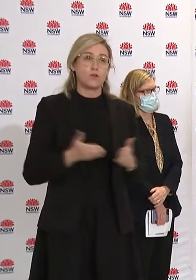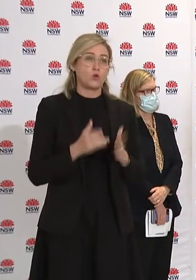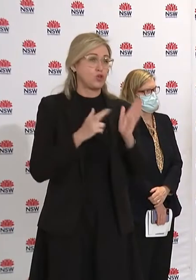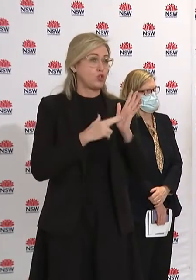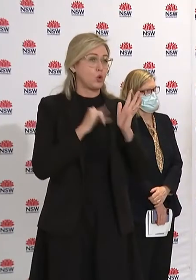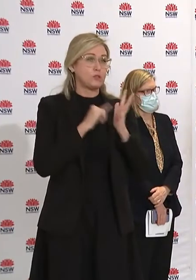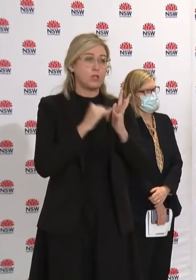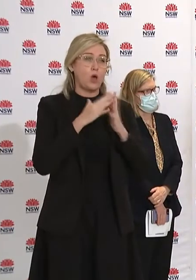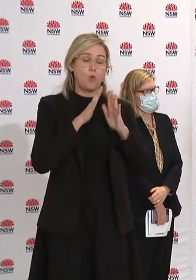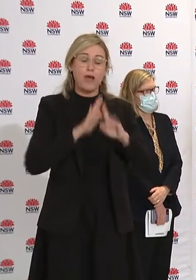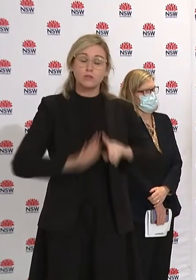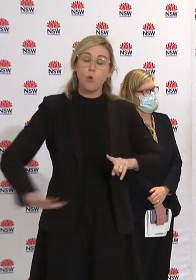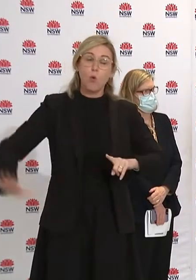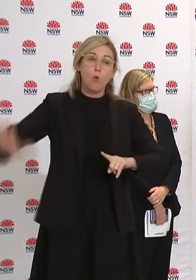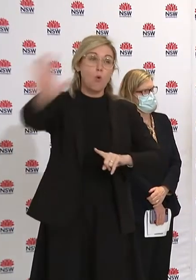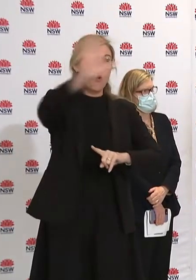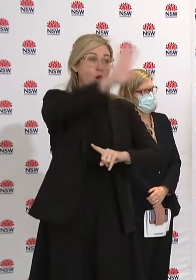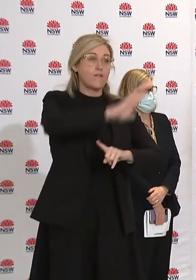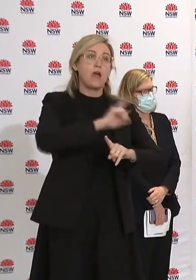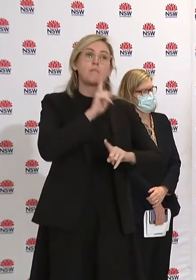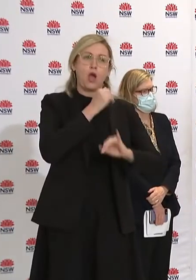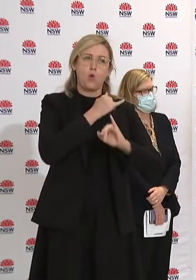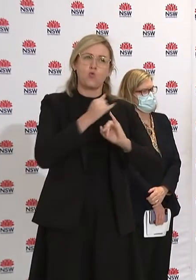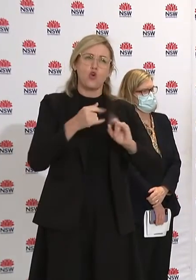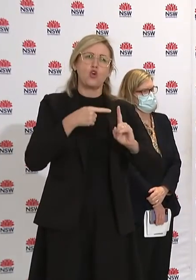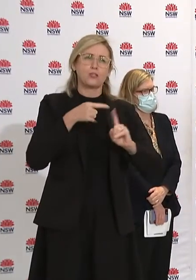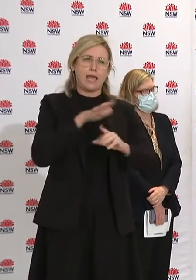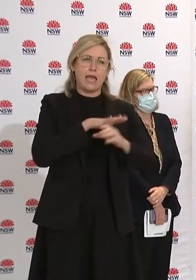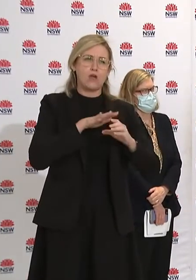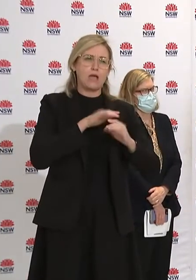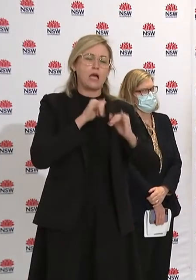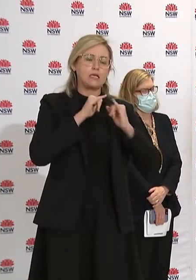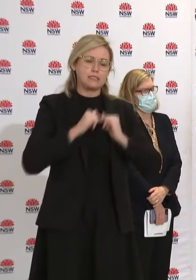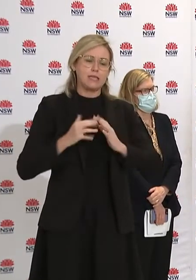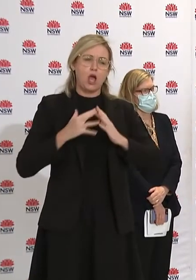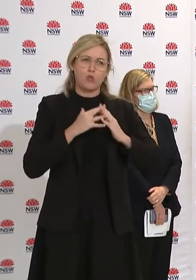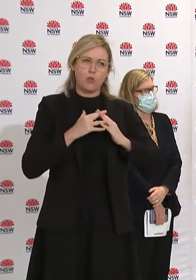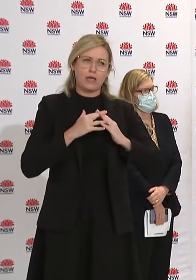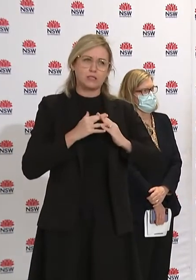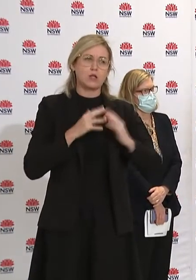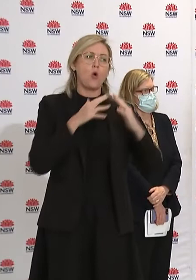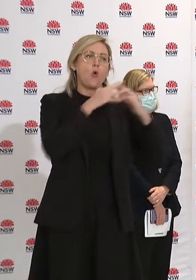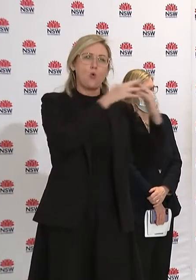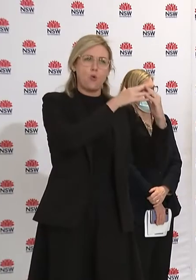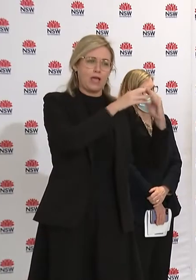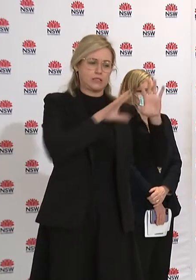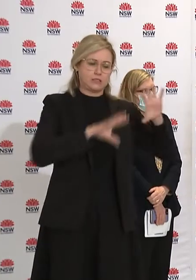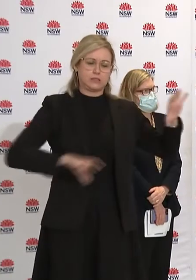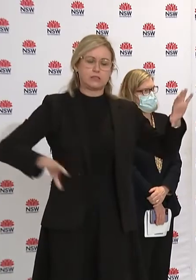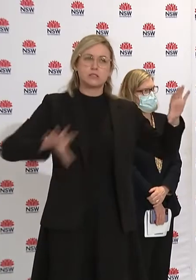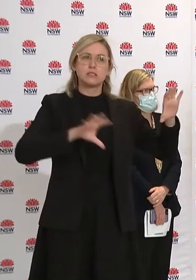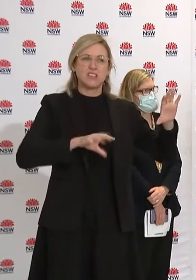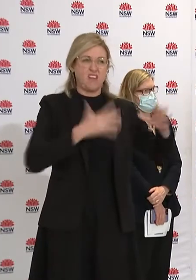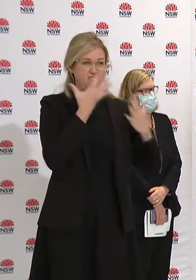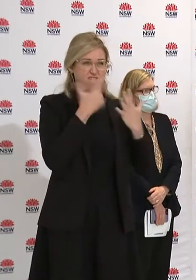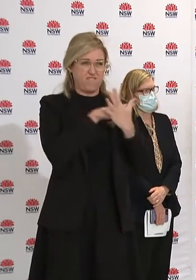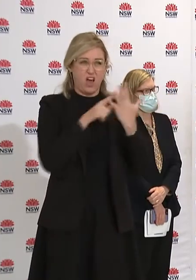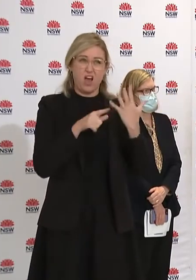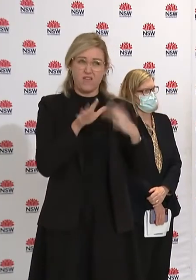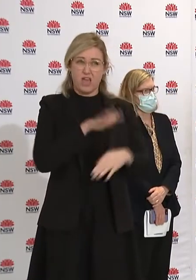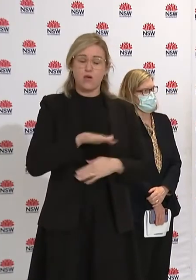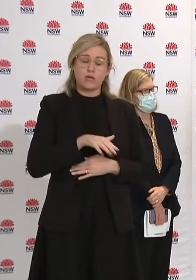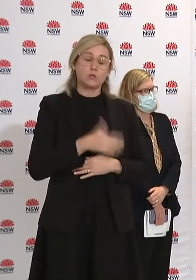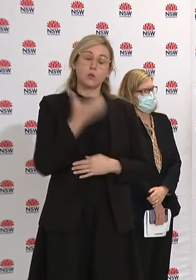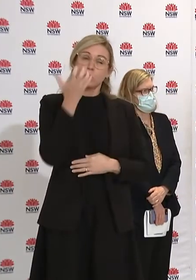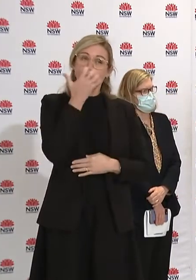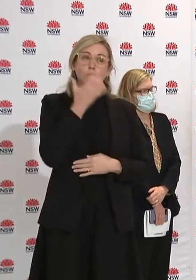Wales, but particularly in southwestern and western Sydney, which is the epicentre of this national emergency, to step forward